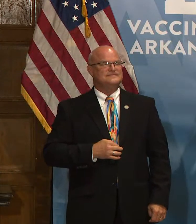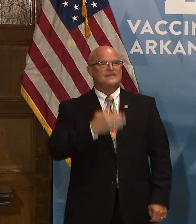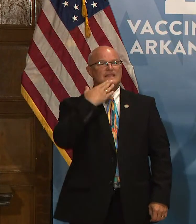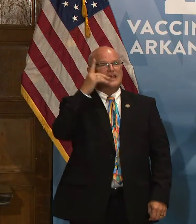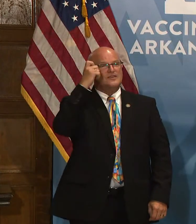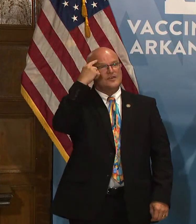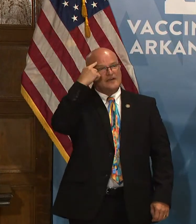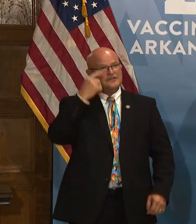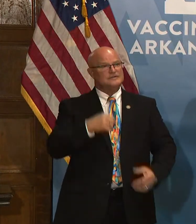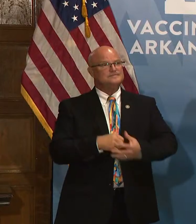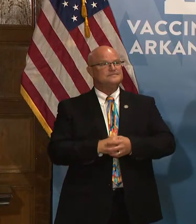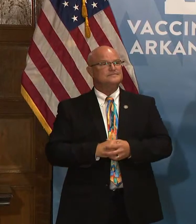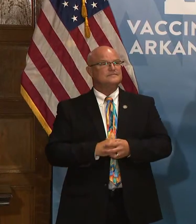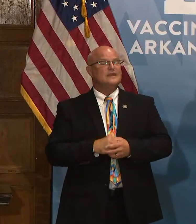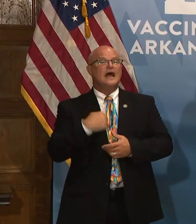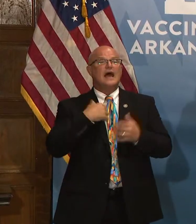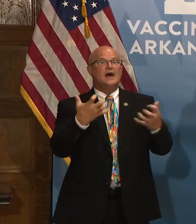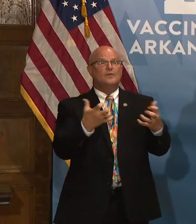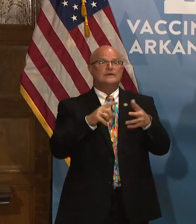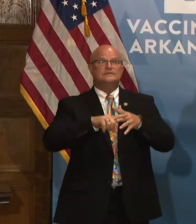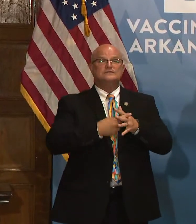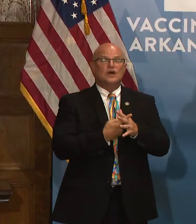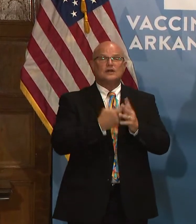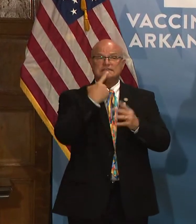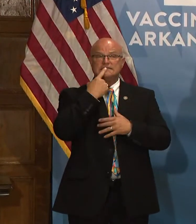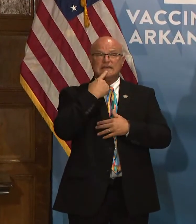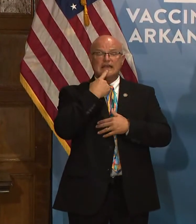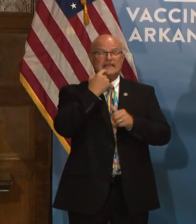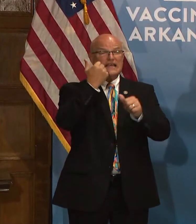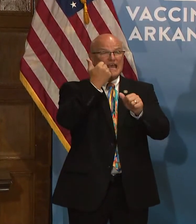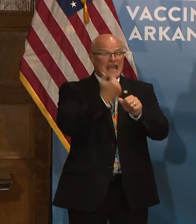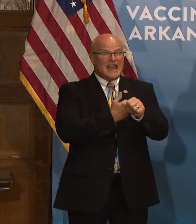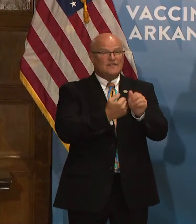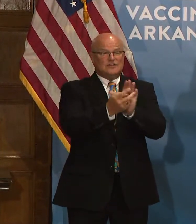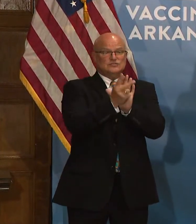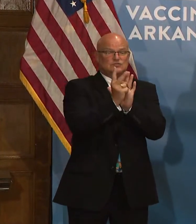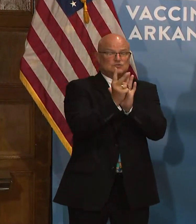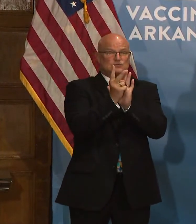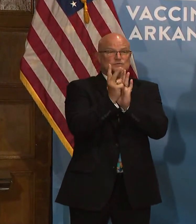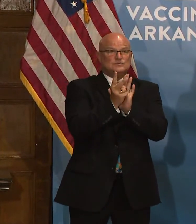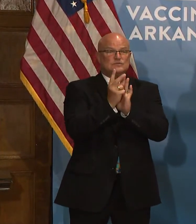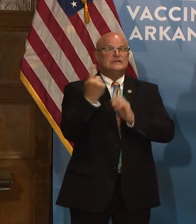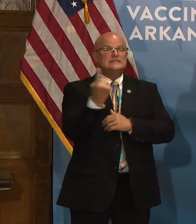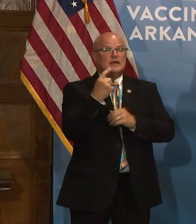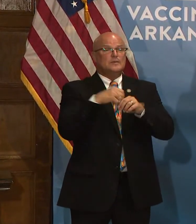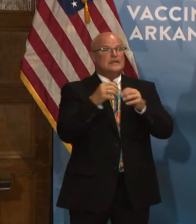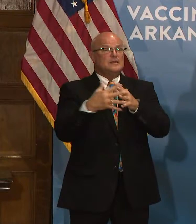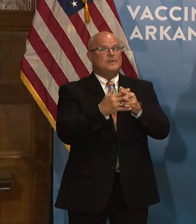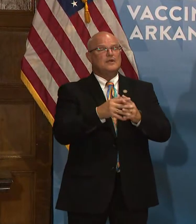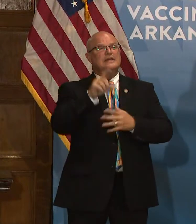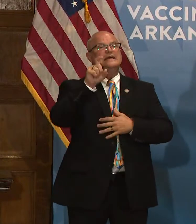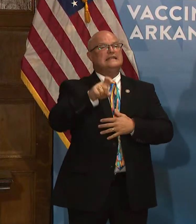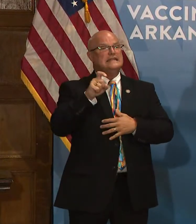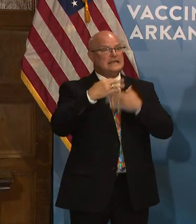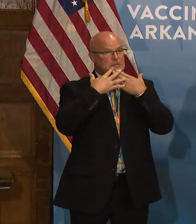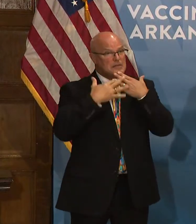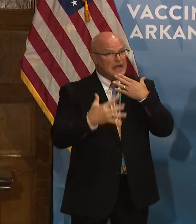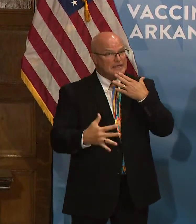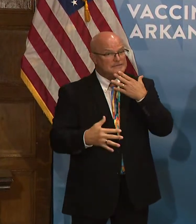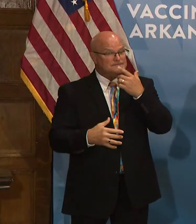Thank you, Governor. I just want to start out with saying that every 2 seconds, someone in America will need